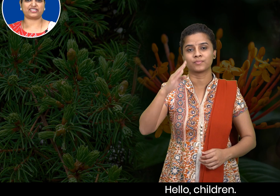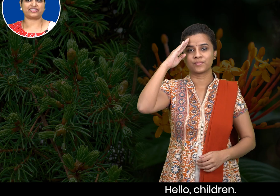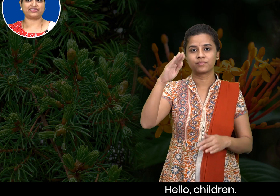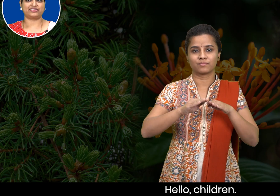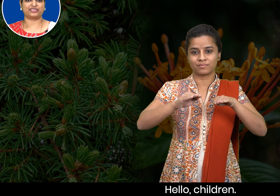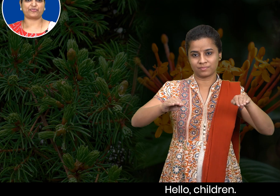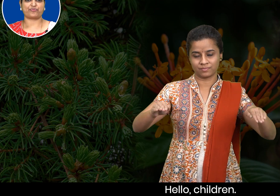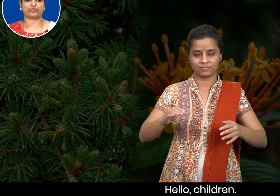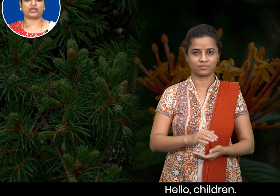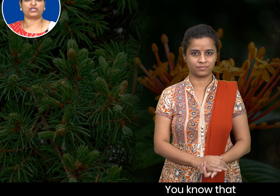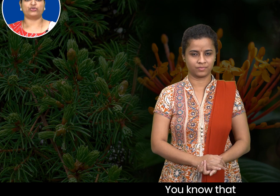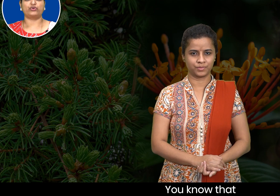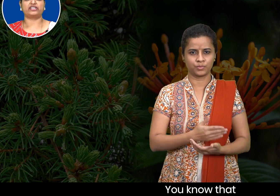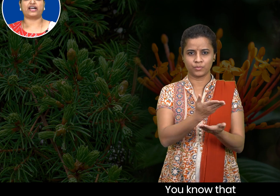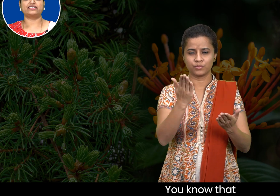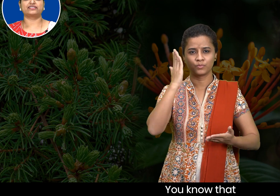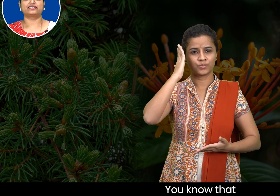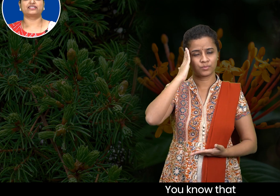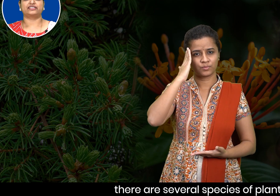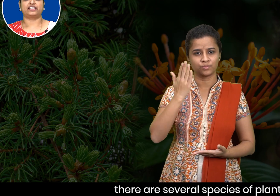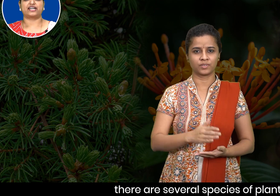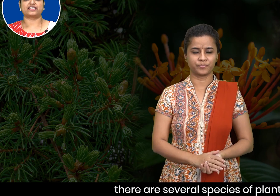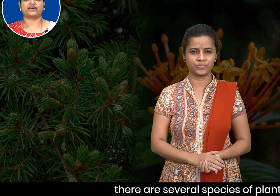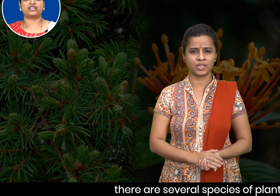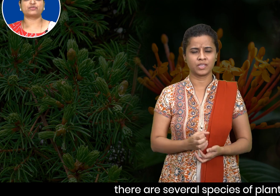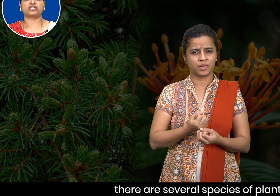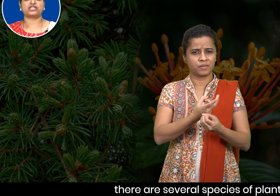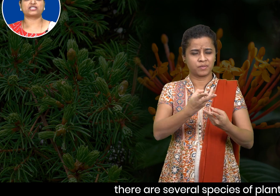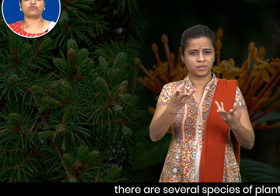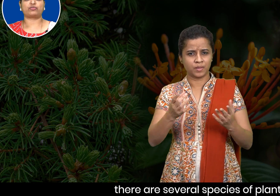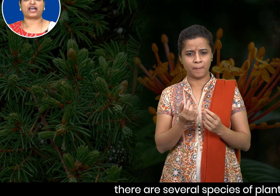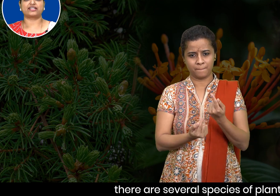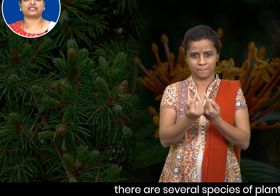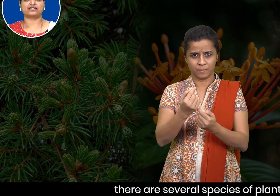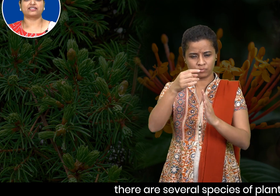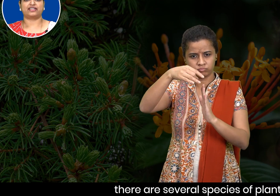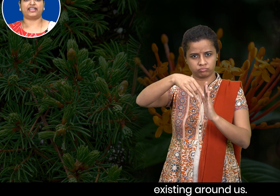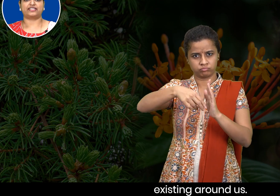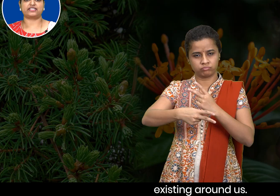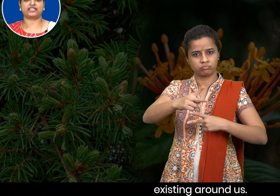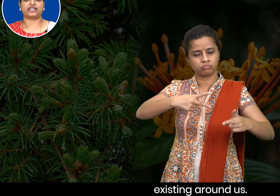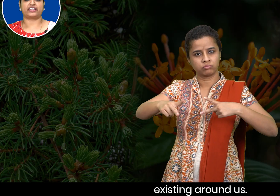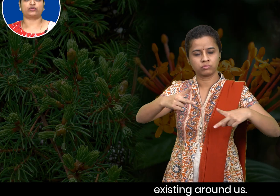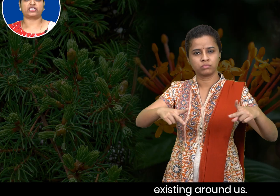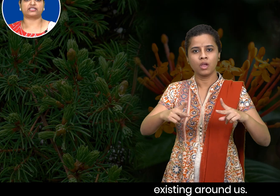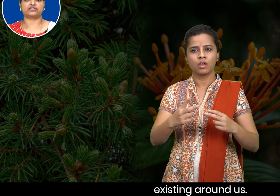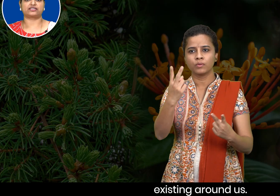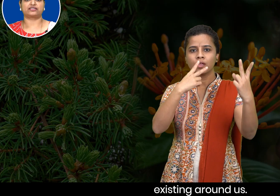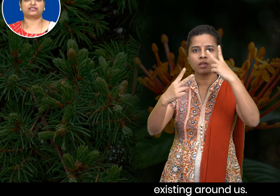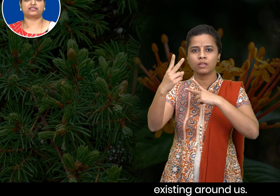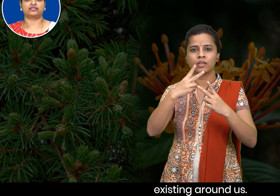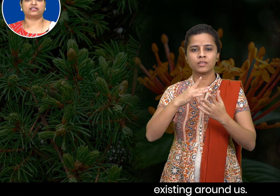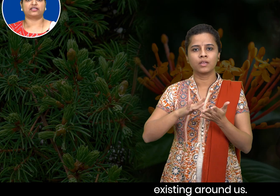Hello children, you know that there are several species of plants existing around